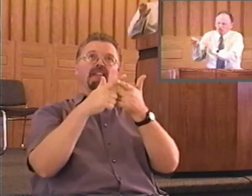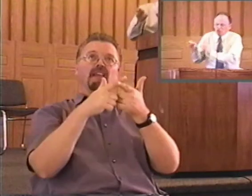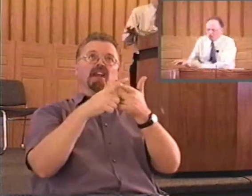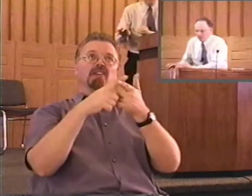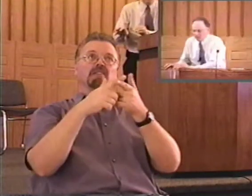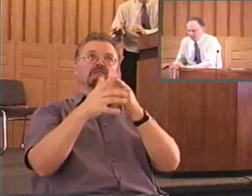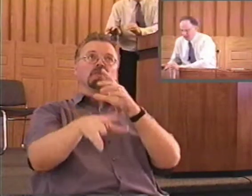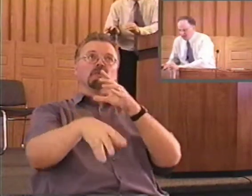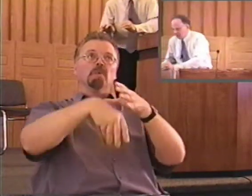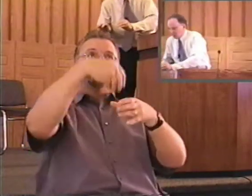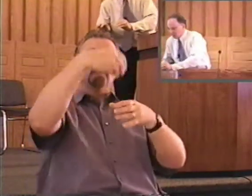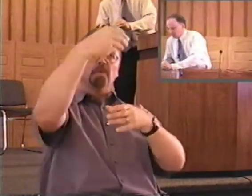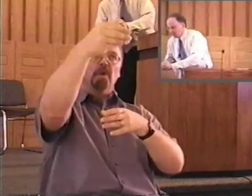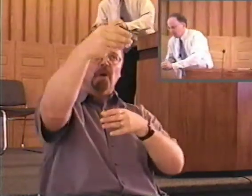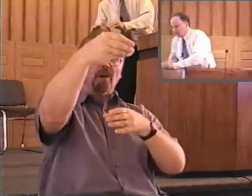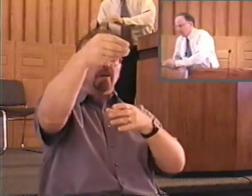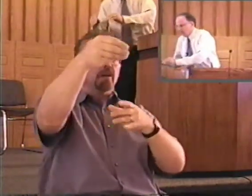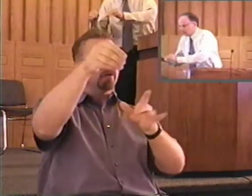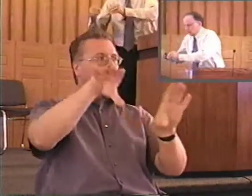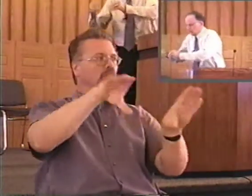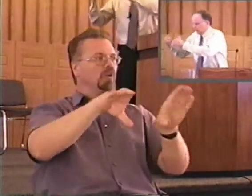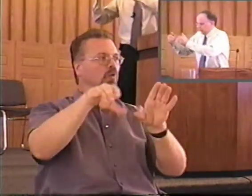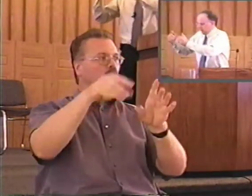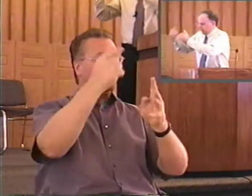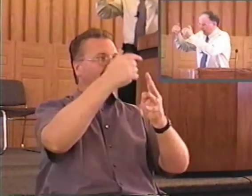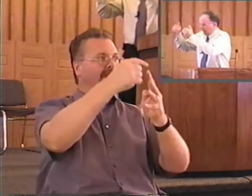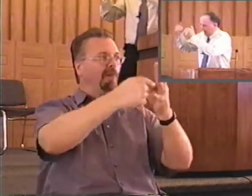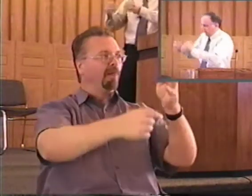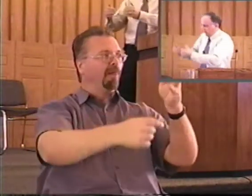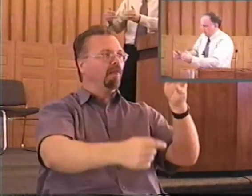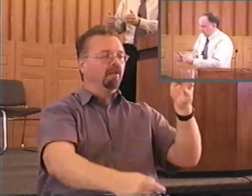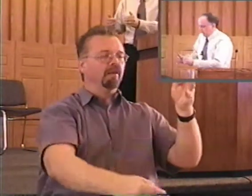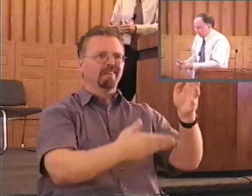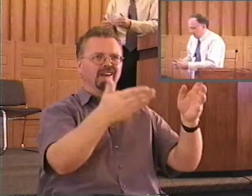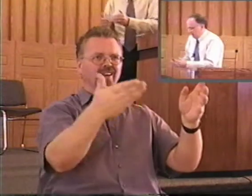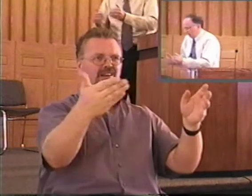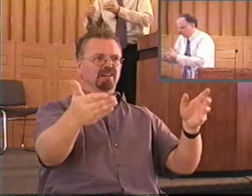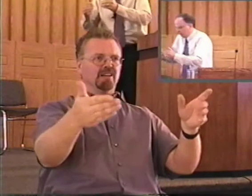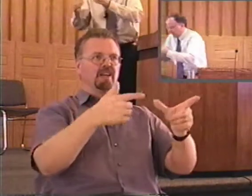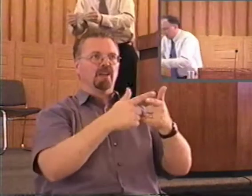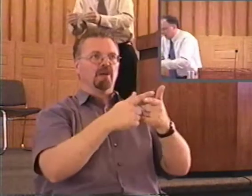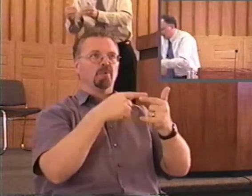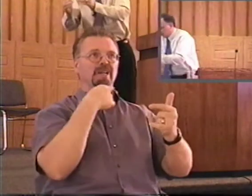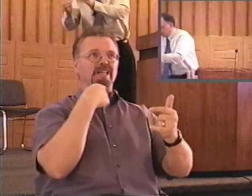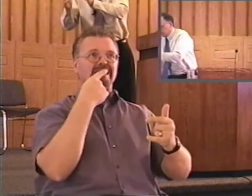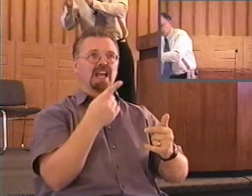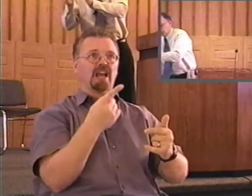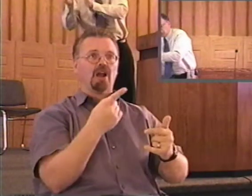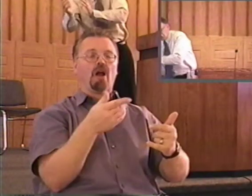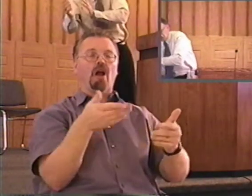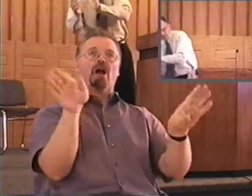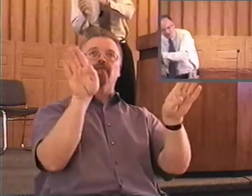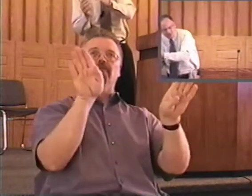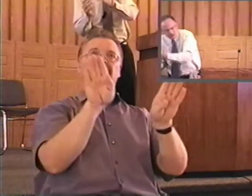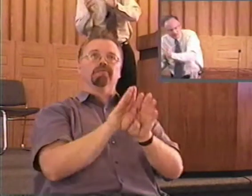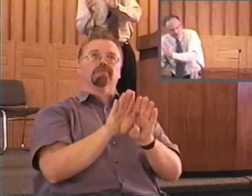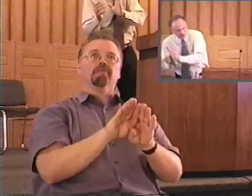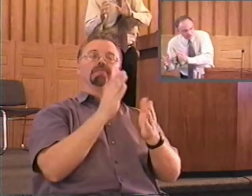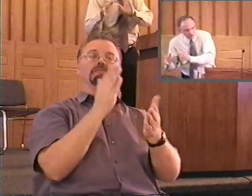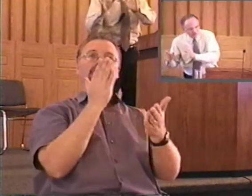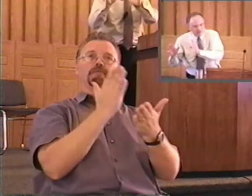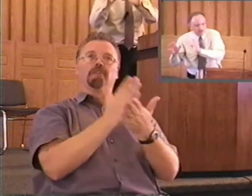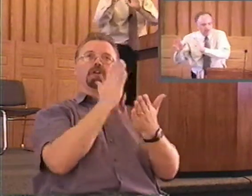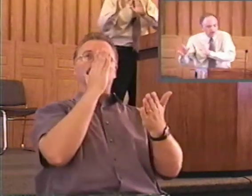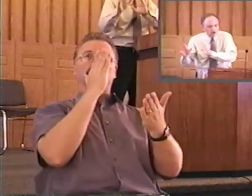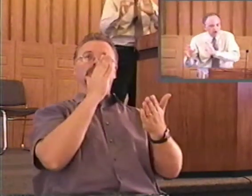we do these things. As soon as we say the final amen, we stand up and we start doing